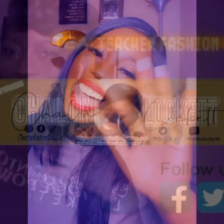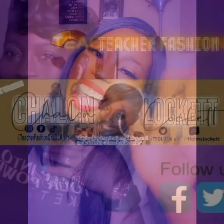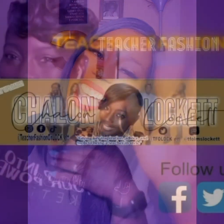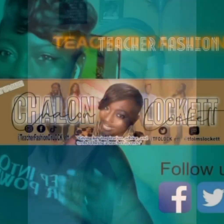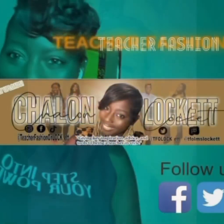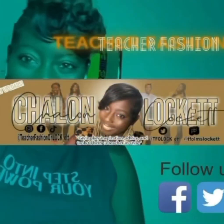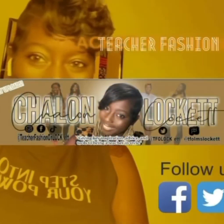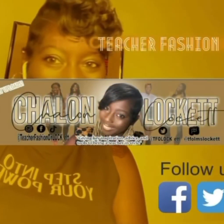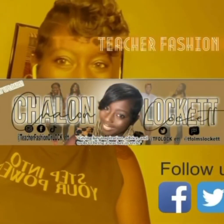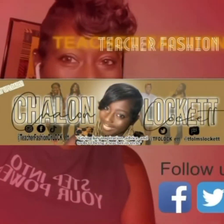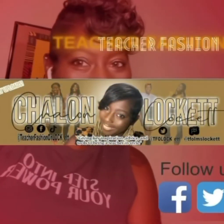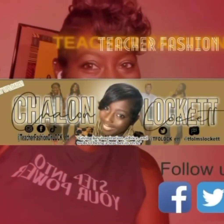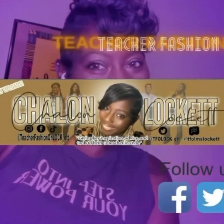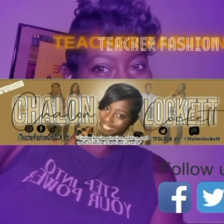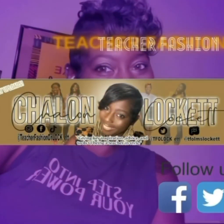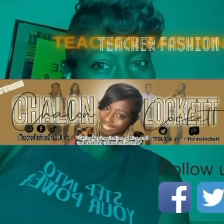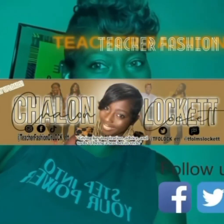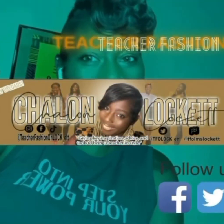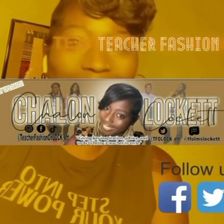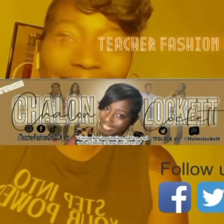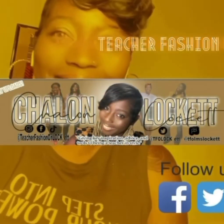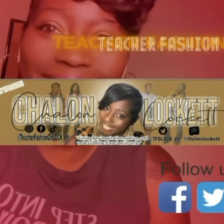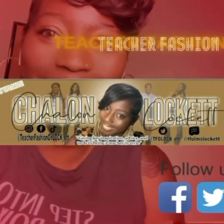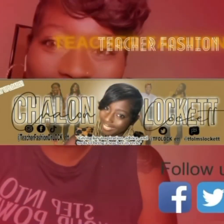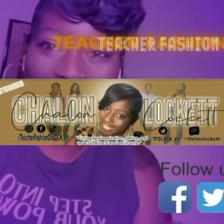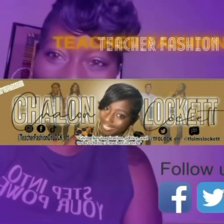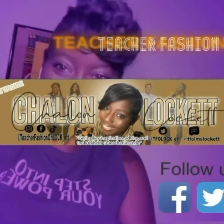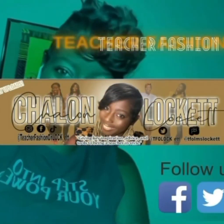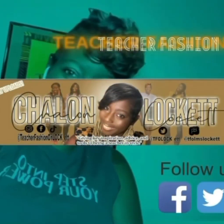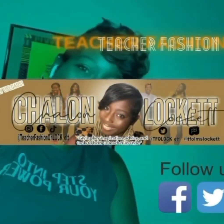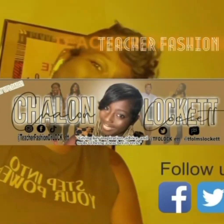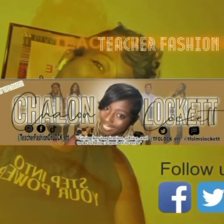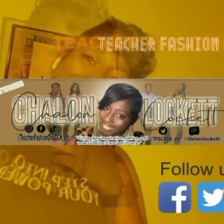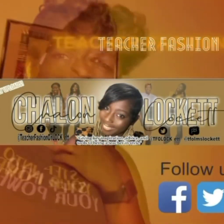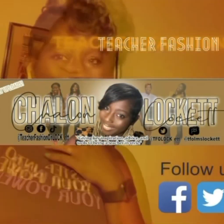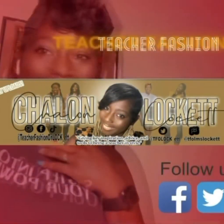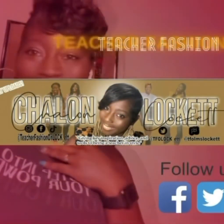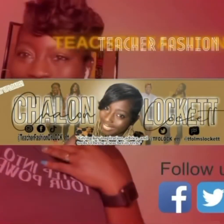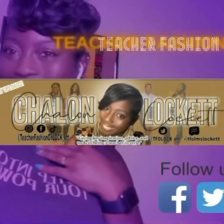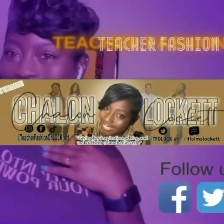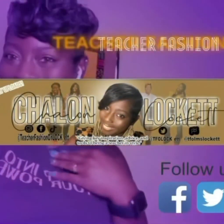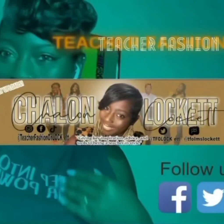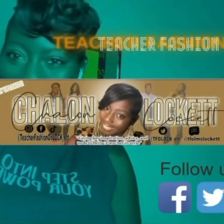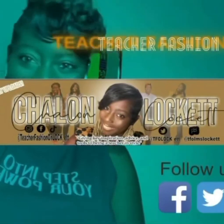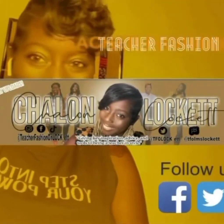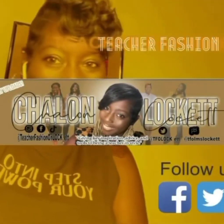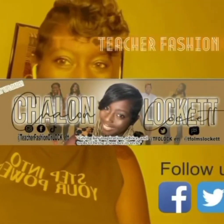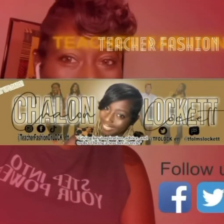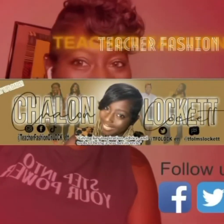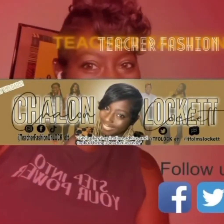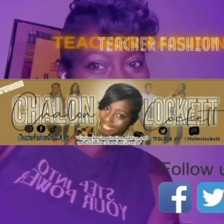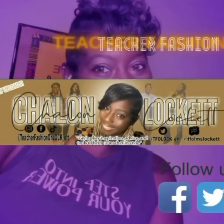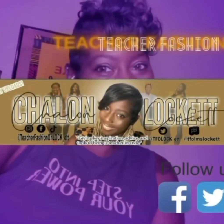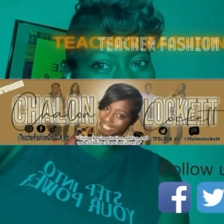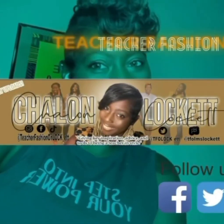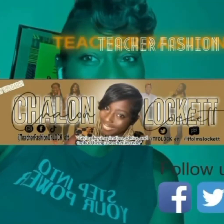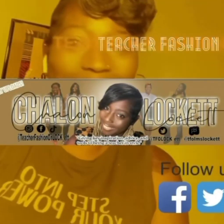Bye. Be sure to hit the subscribe button and also follow us on Facebook, Instagram,